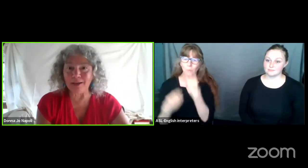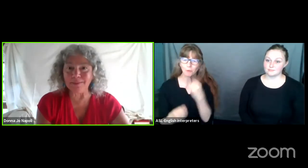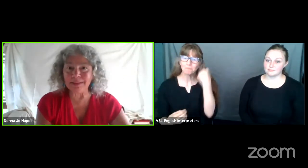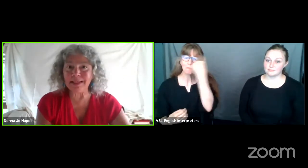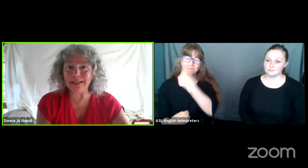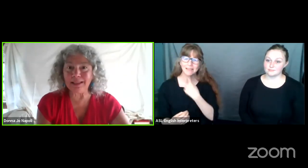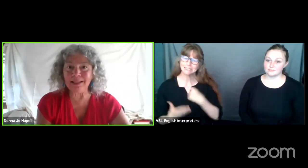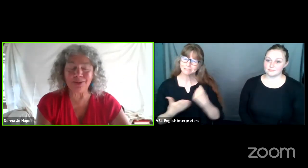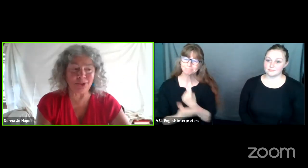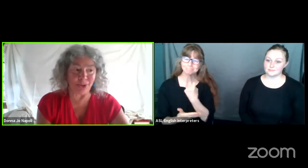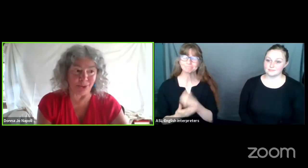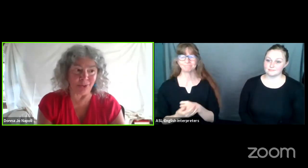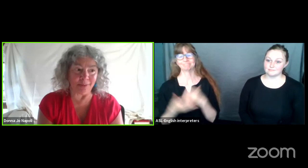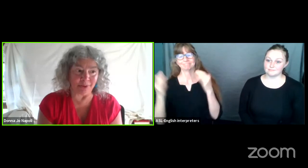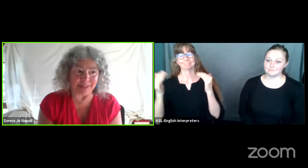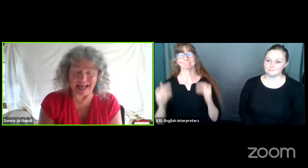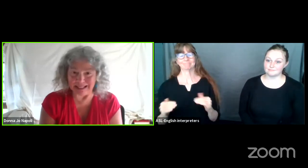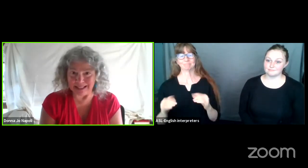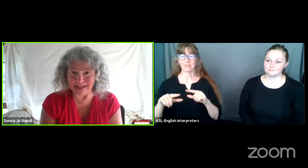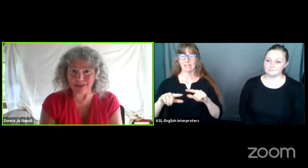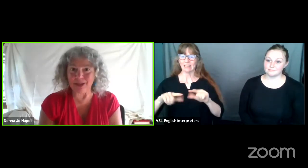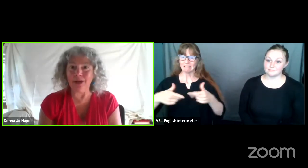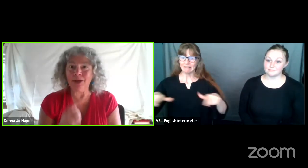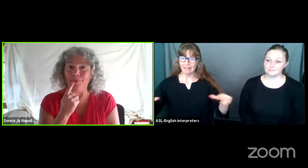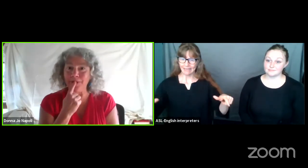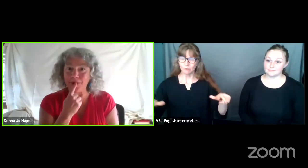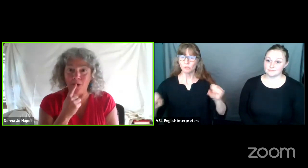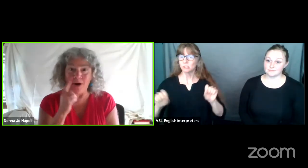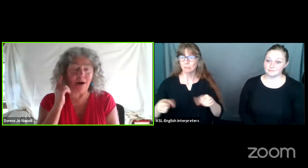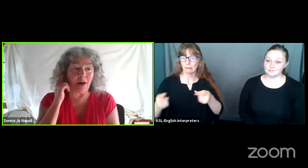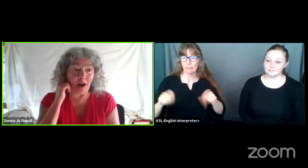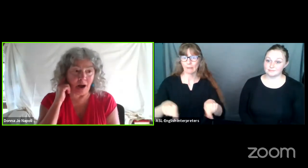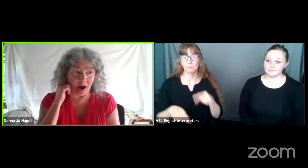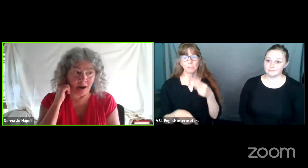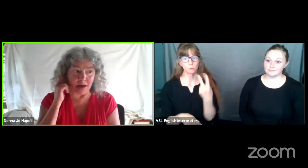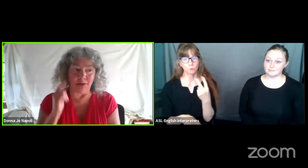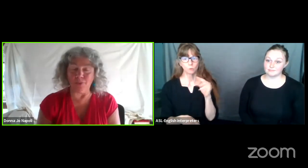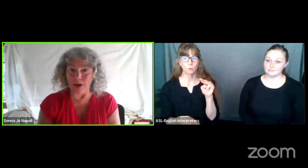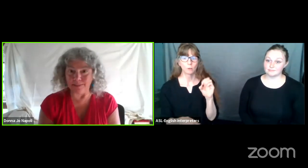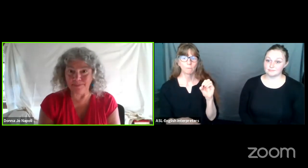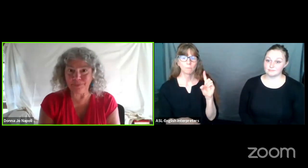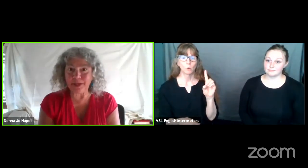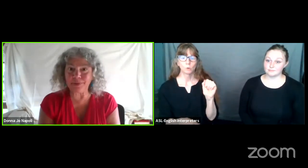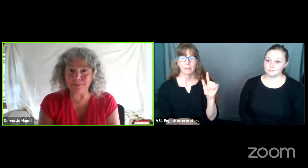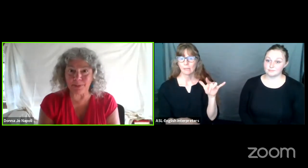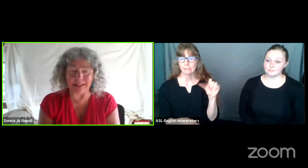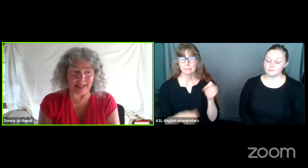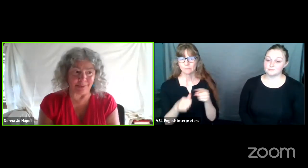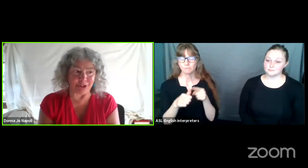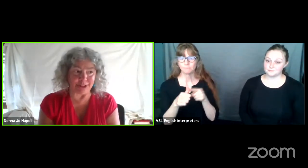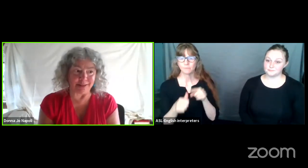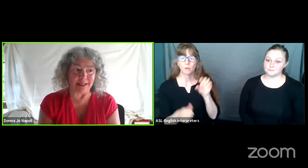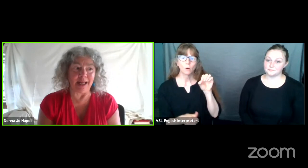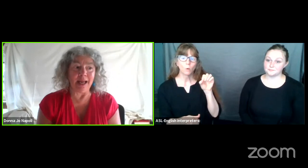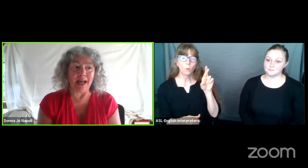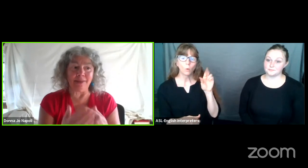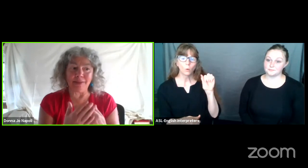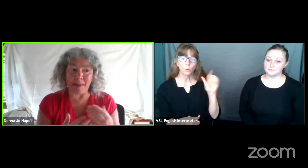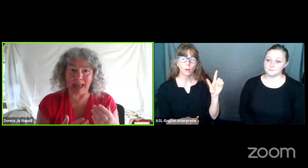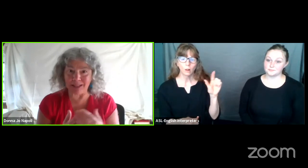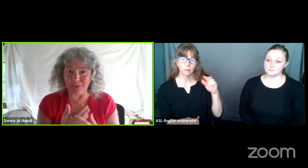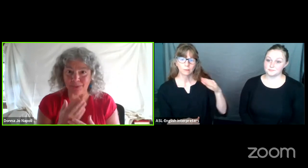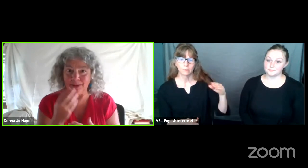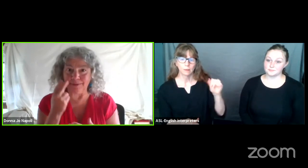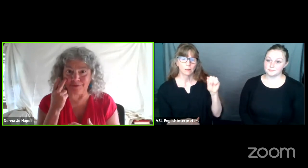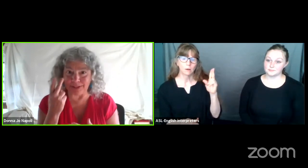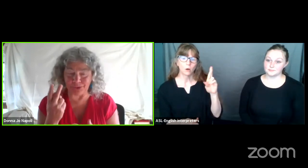Language comes in at least two modalities, the oral one of spoken languages and